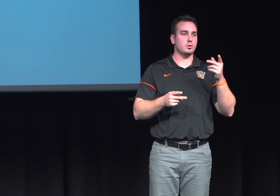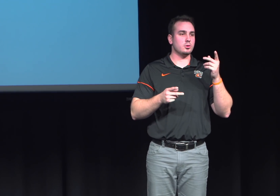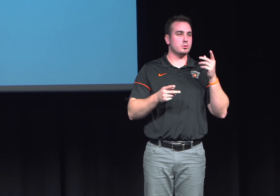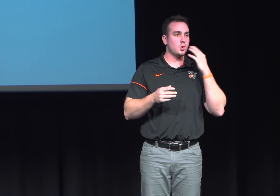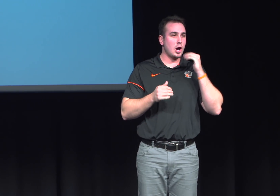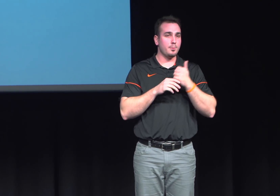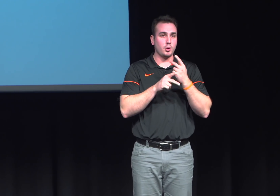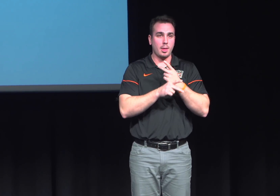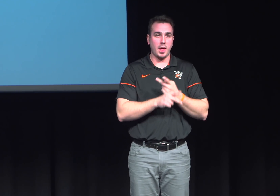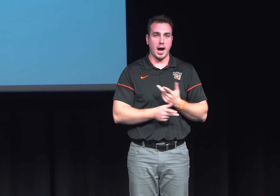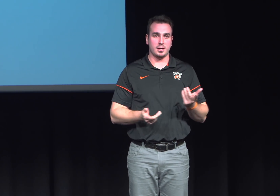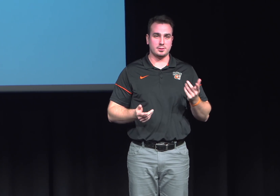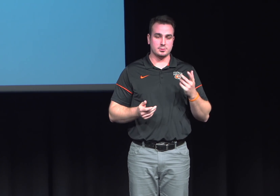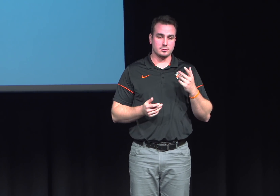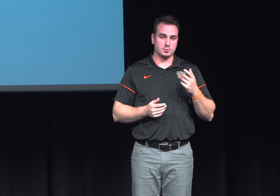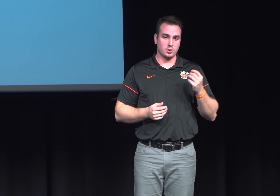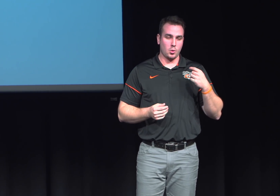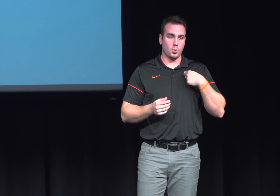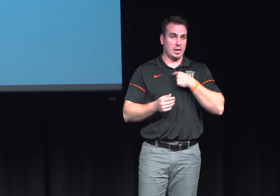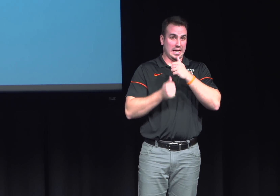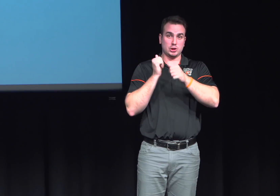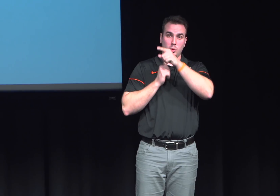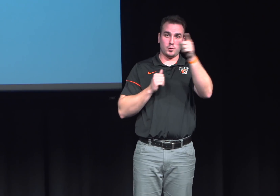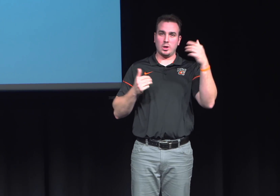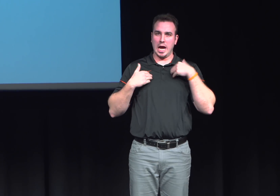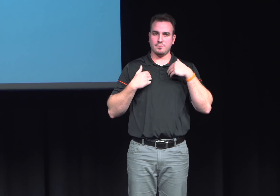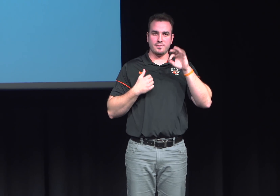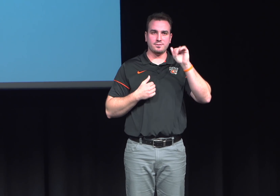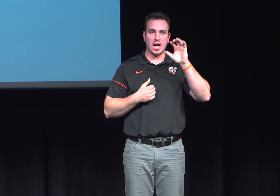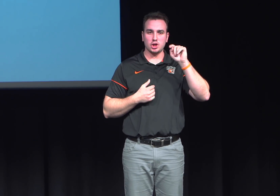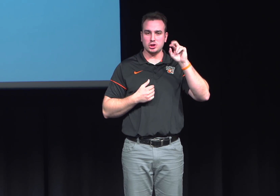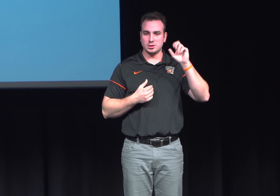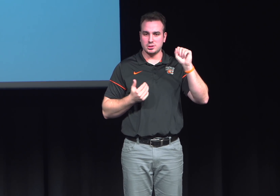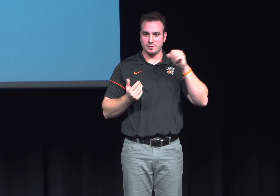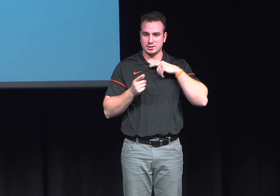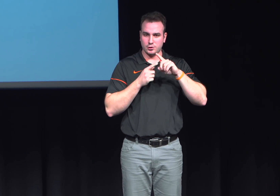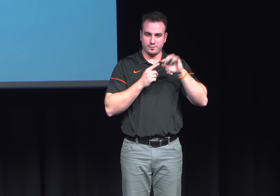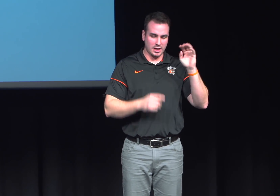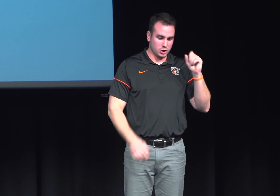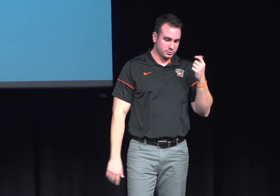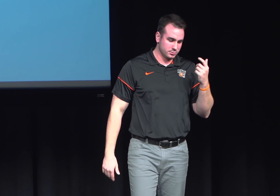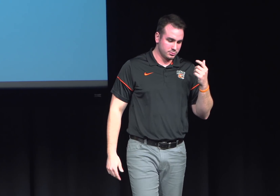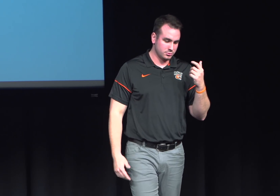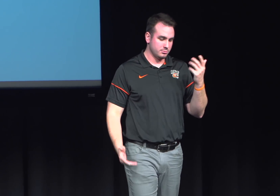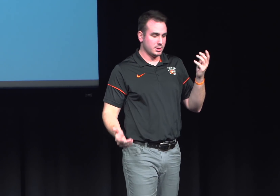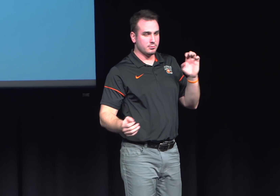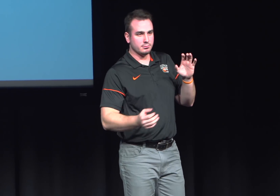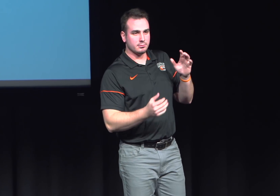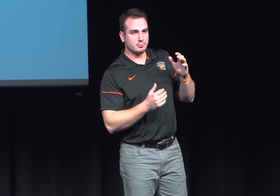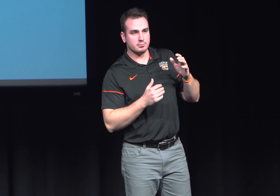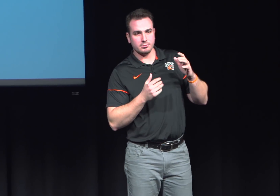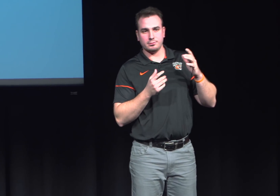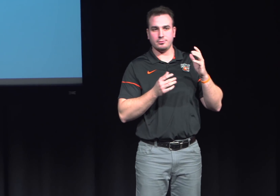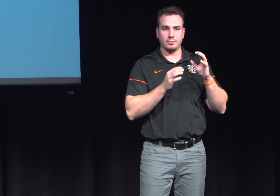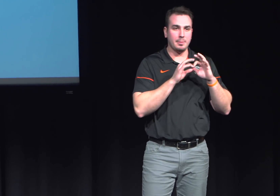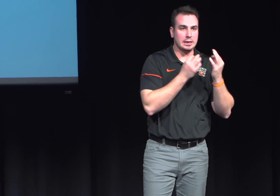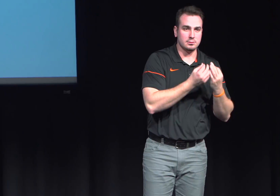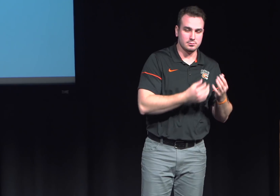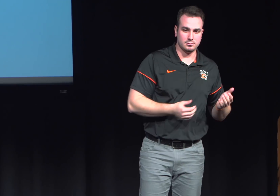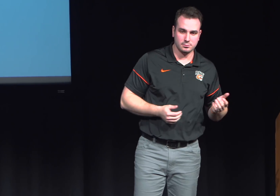just multiply. So you all have factors going on in your lives, whether it be your